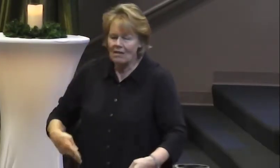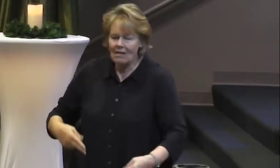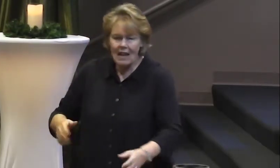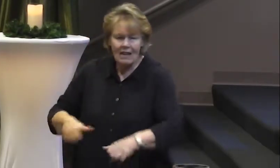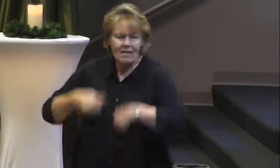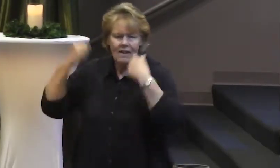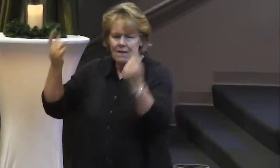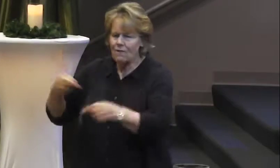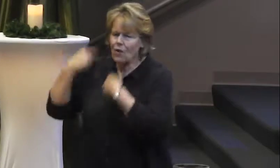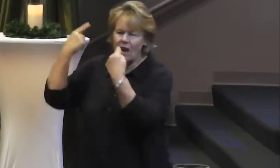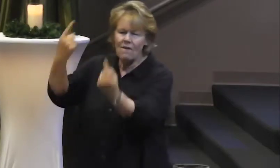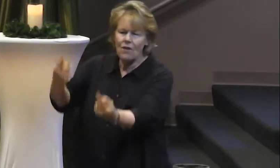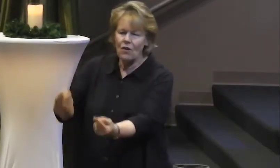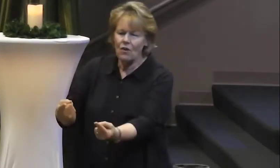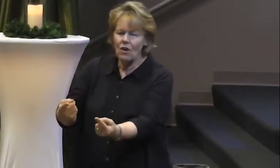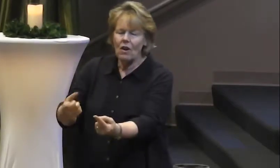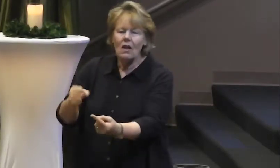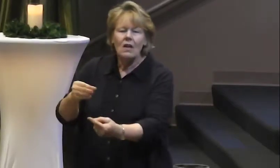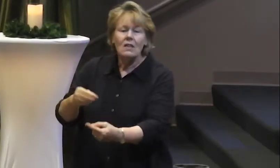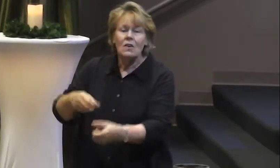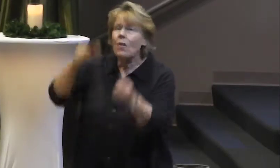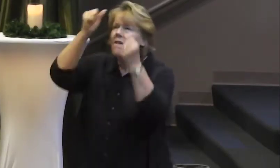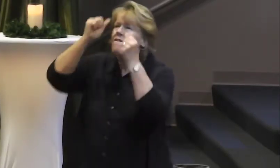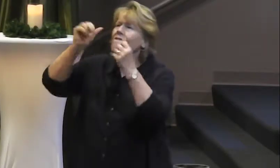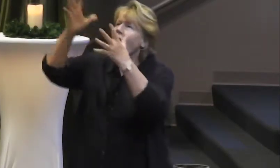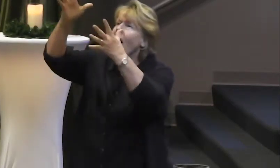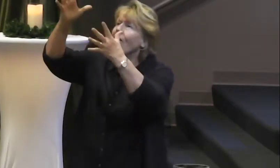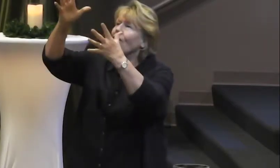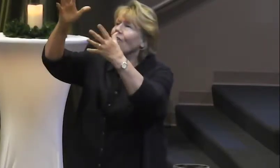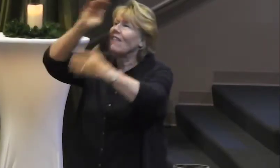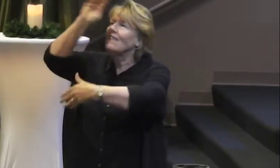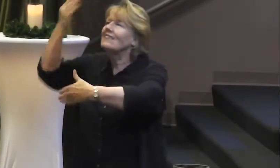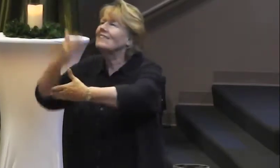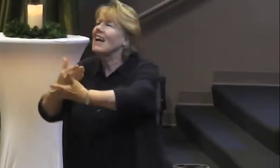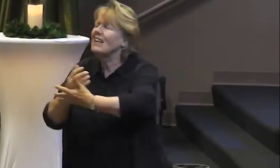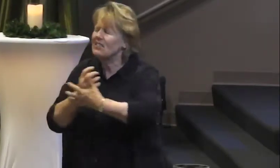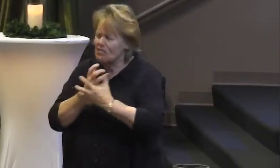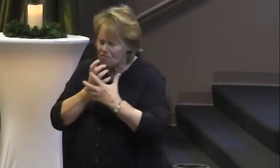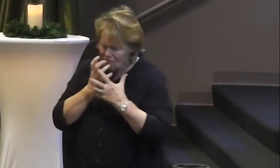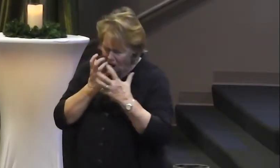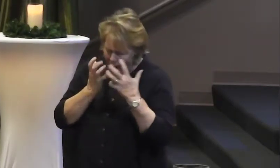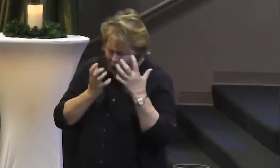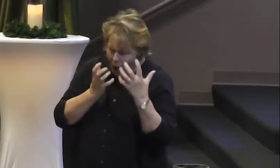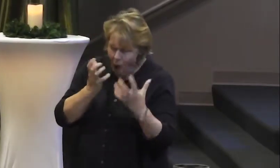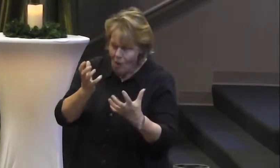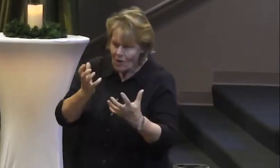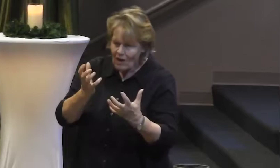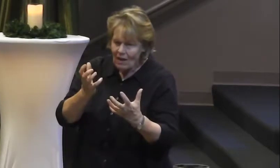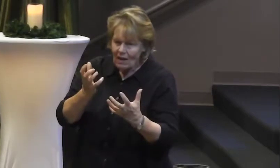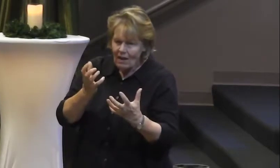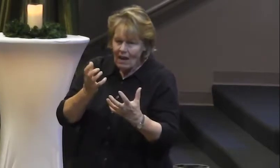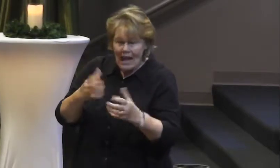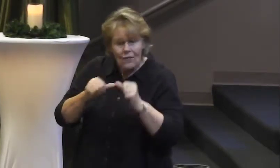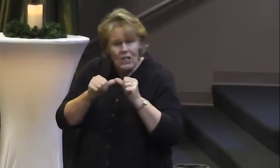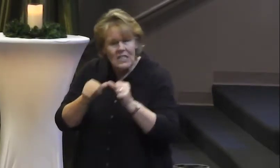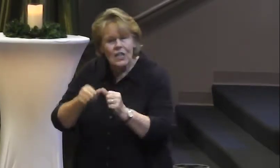And so the Father and the Son groan. And then we're told, if you stay in the same chapter and go on to verse 26, we're